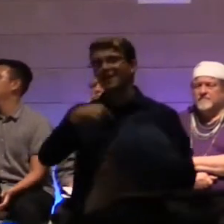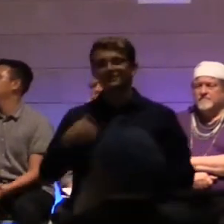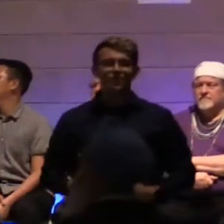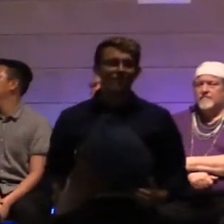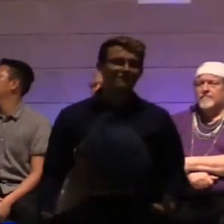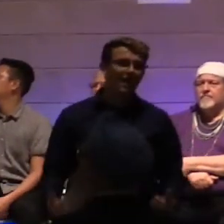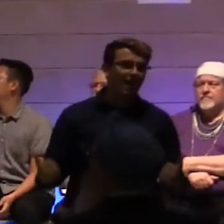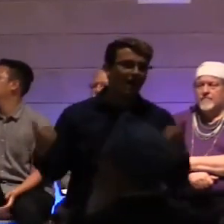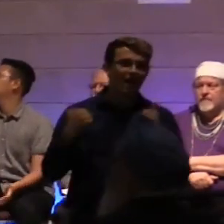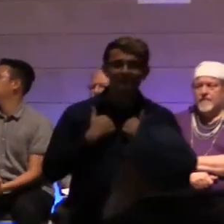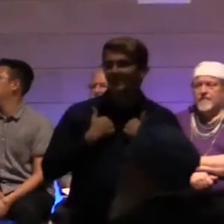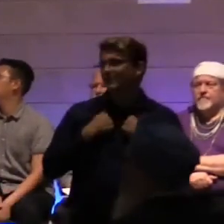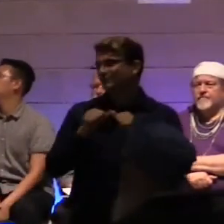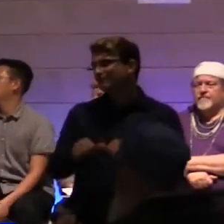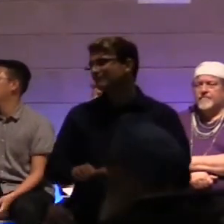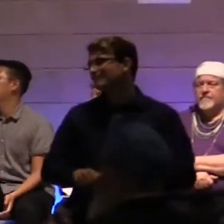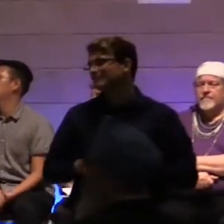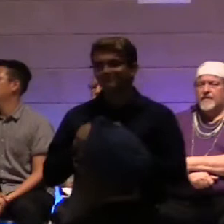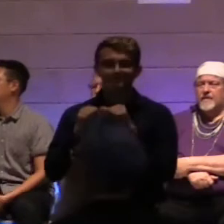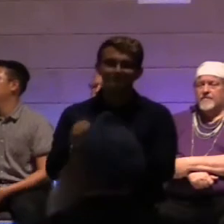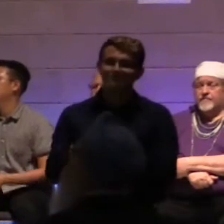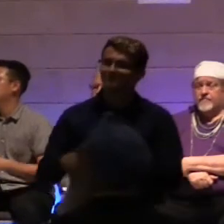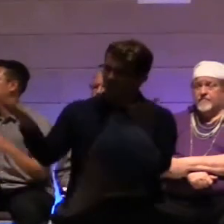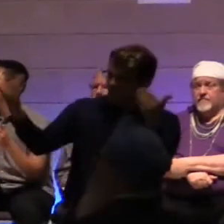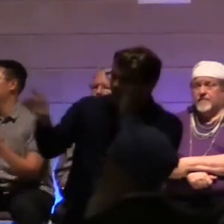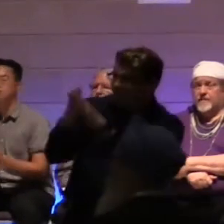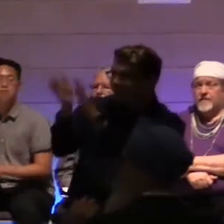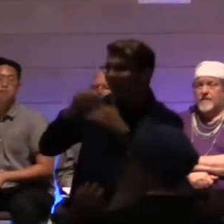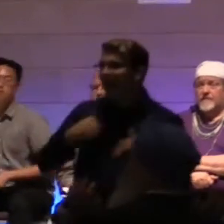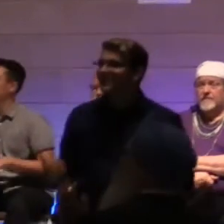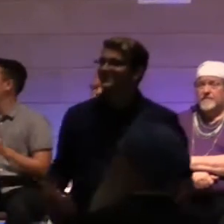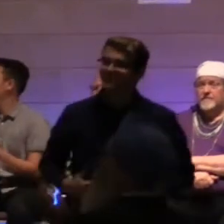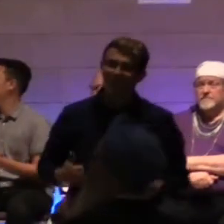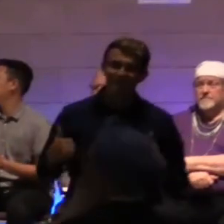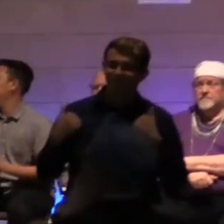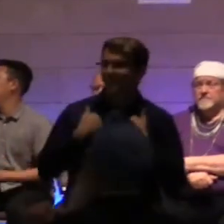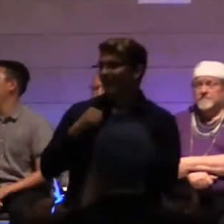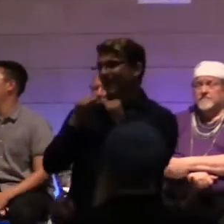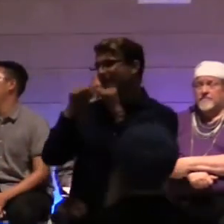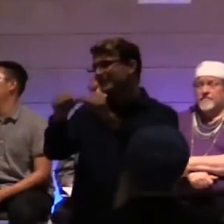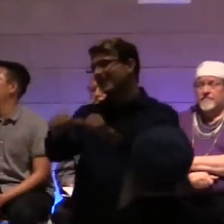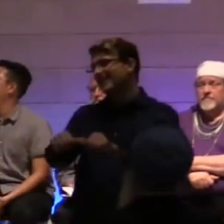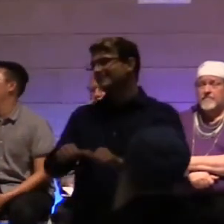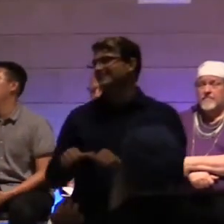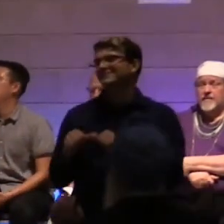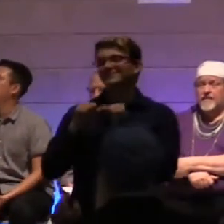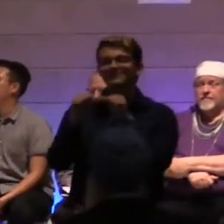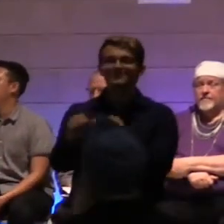I survived it. Come on, you can put your hands on it right there. Come on. I survived